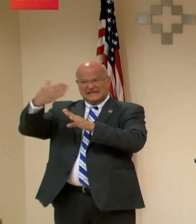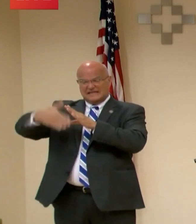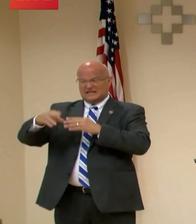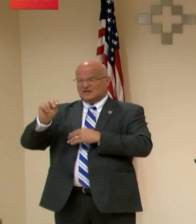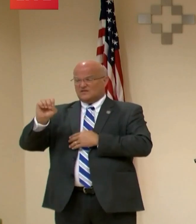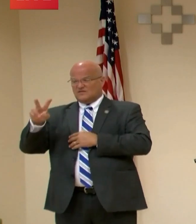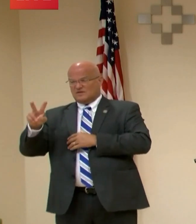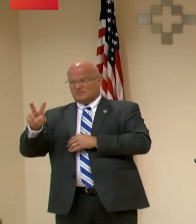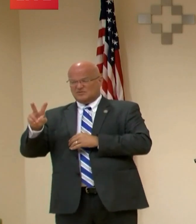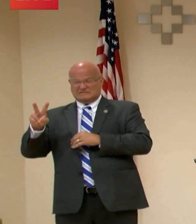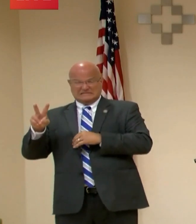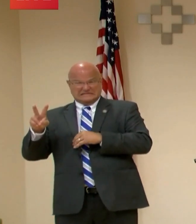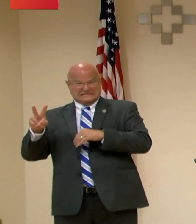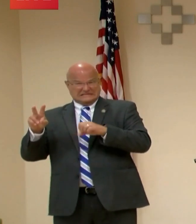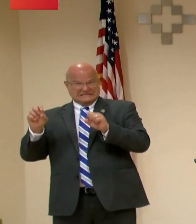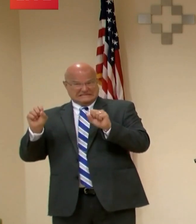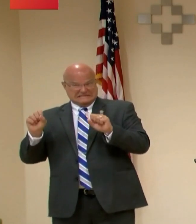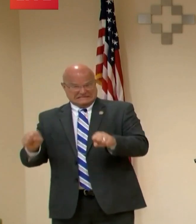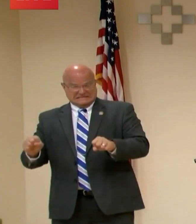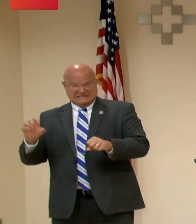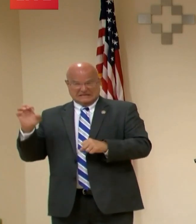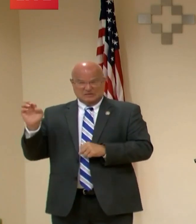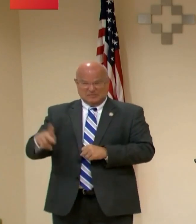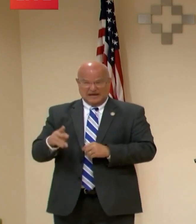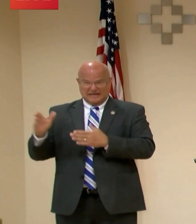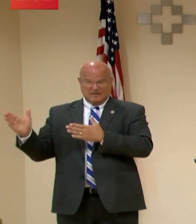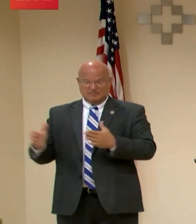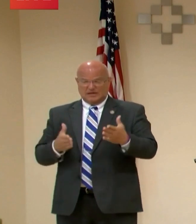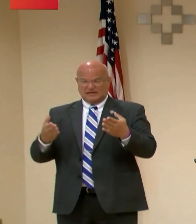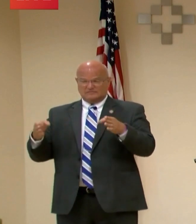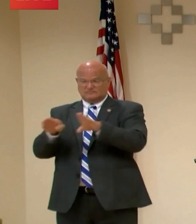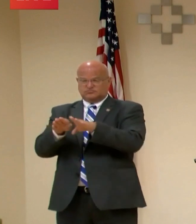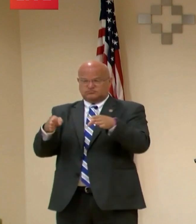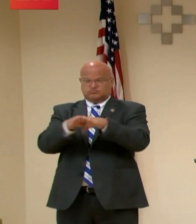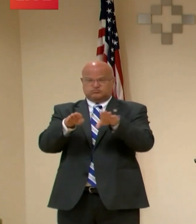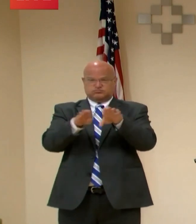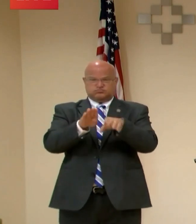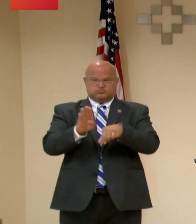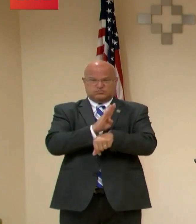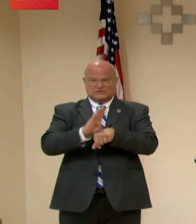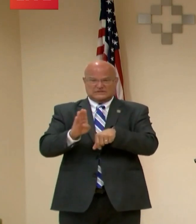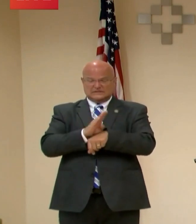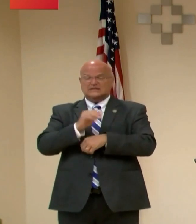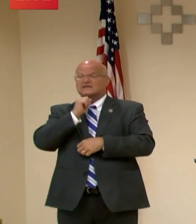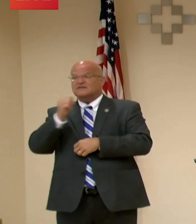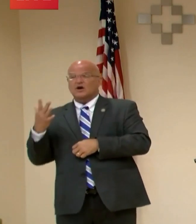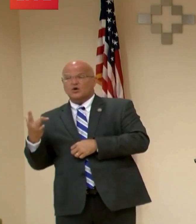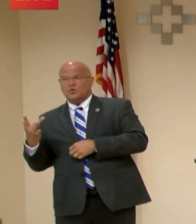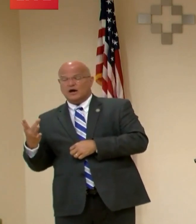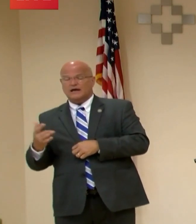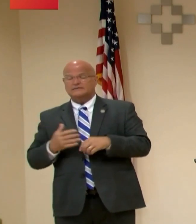of November. Is there any chance that you go back to that strategy of shutting down businesses, and if not, why?